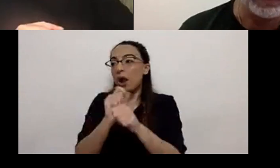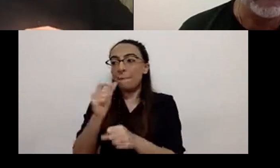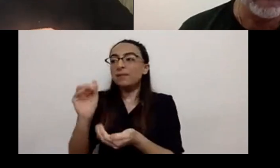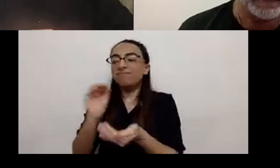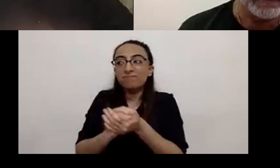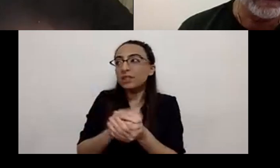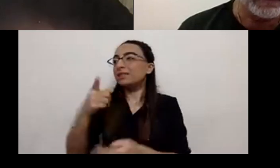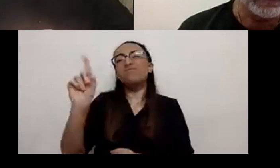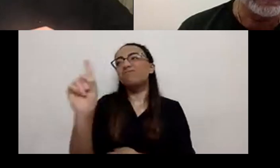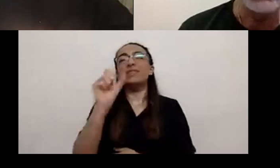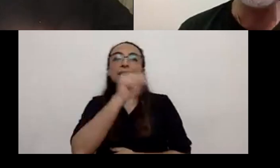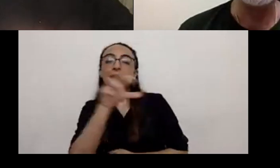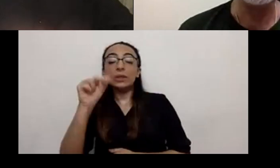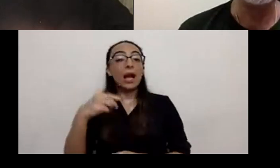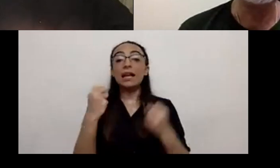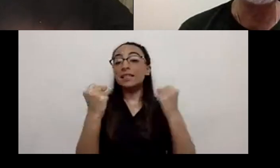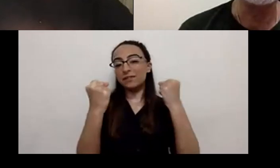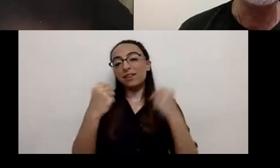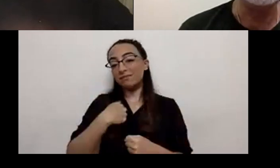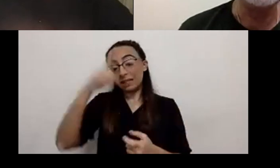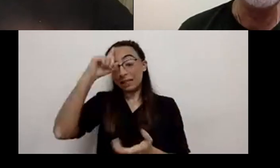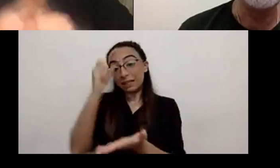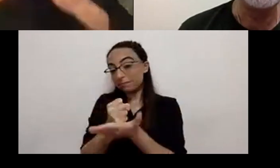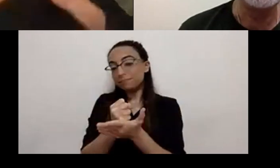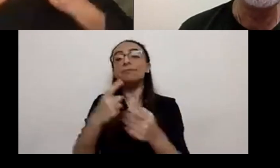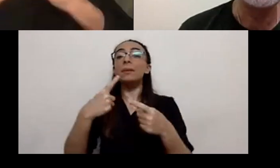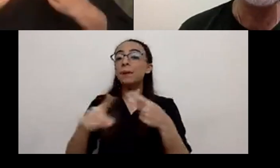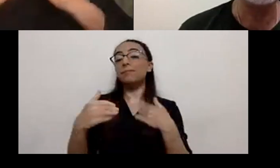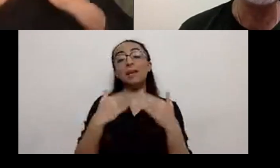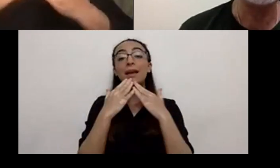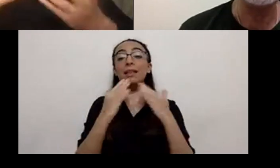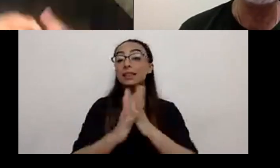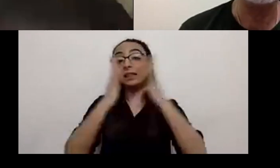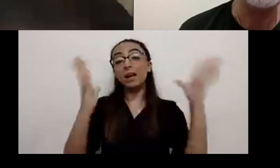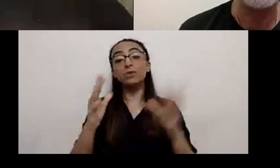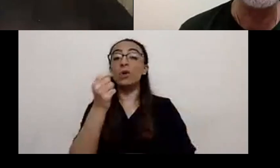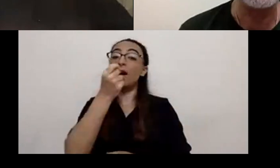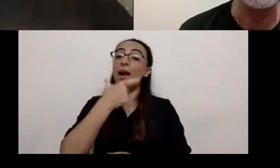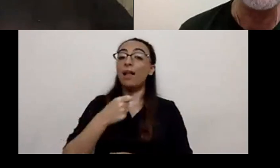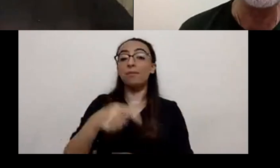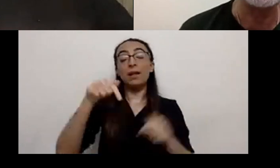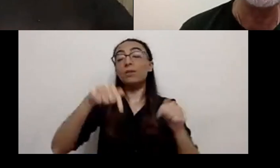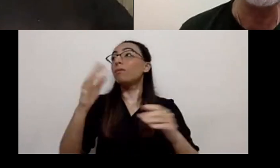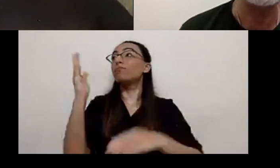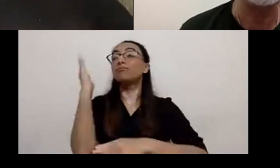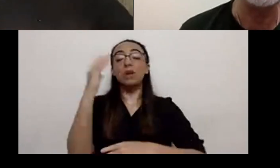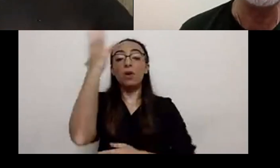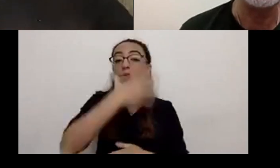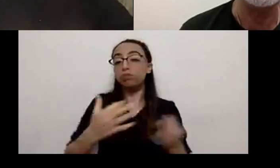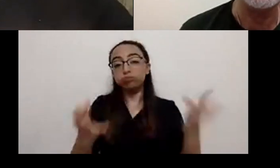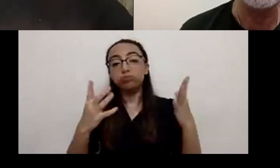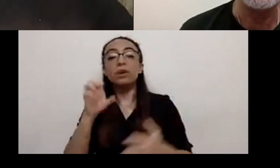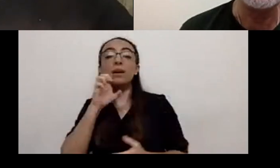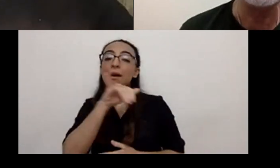do it. Thank you, Dr. Aleem. Thank you for making it very wonderful. Thank you for giving us a